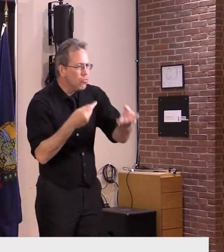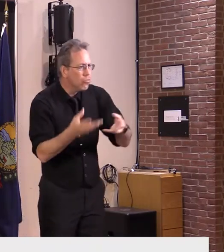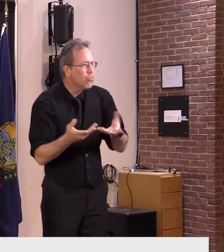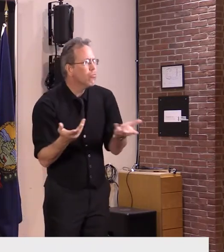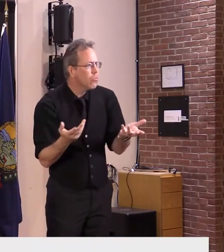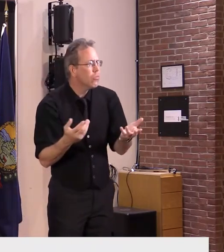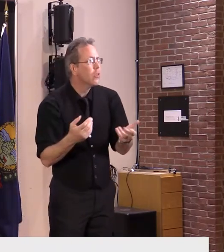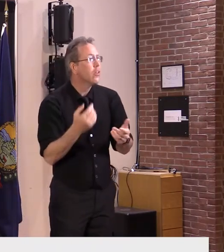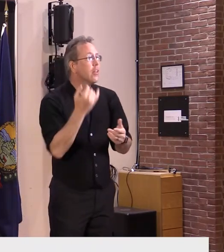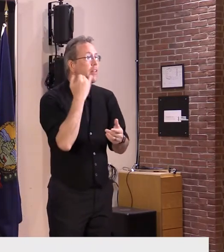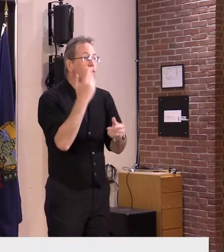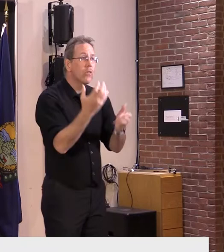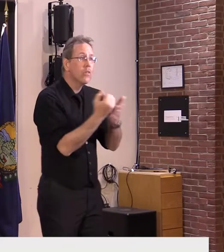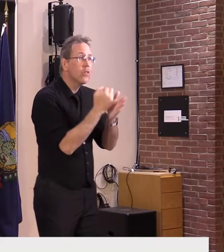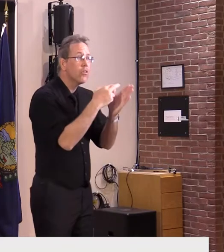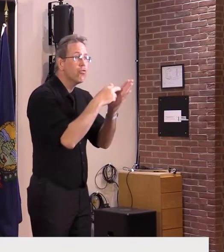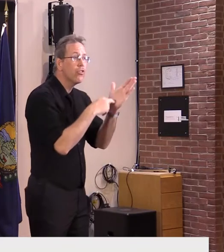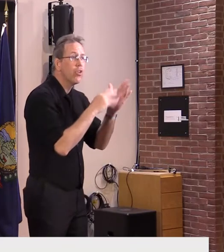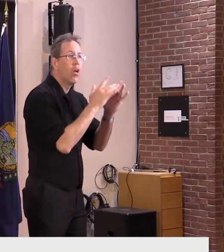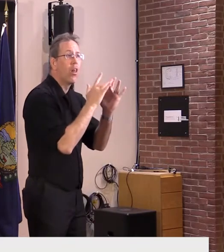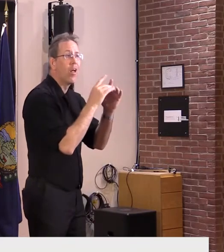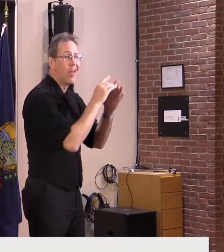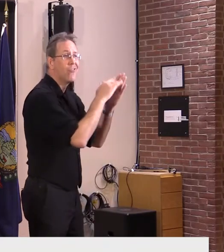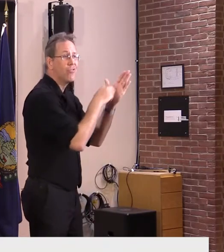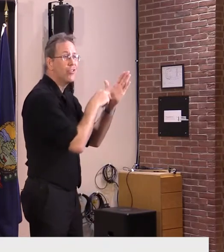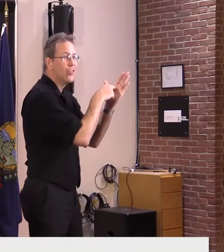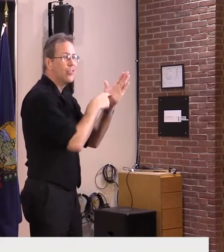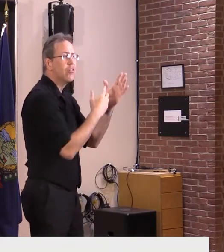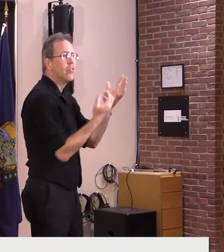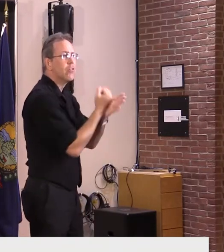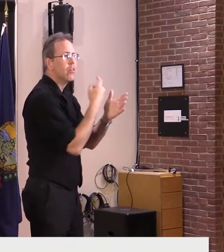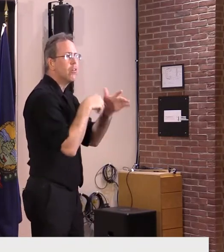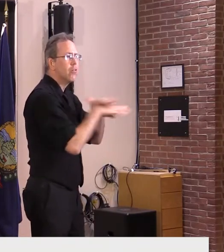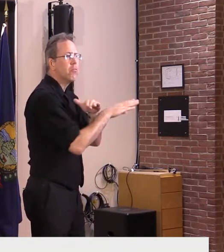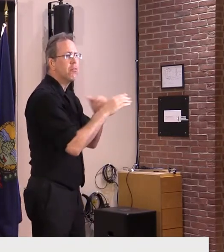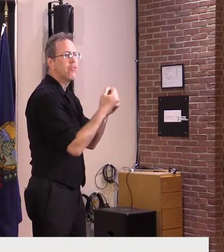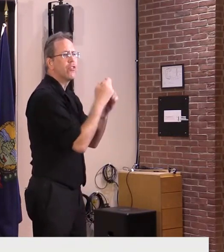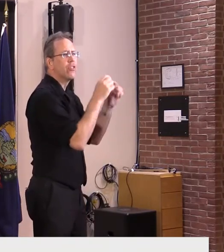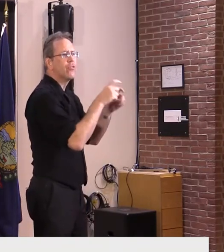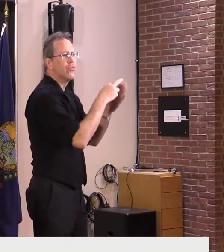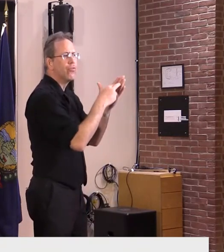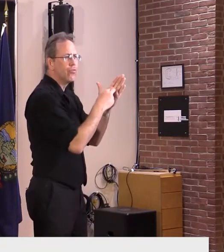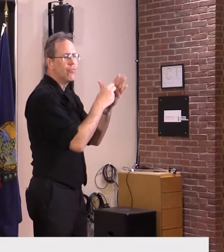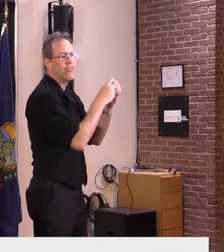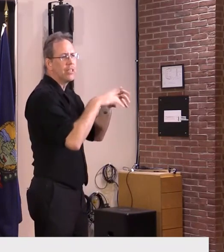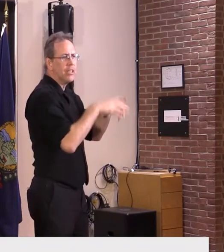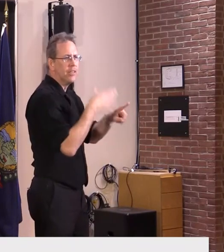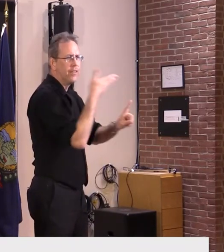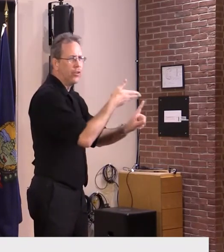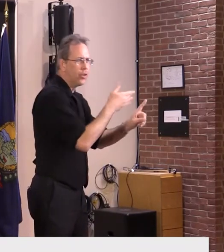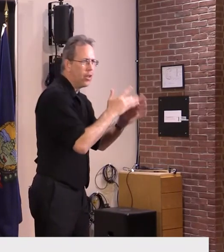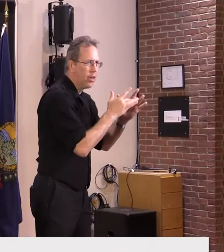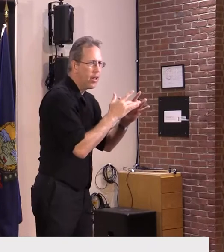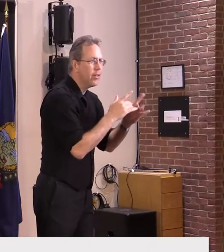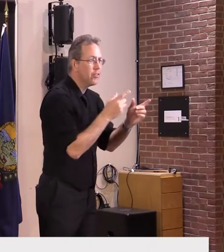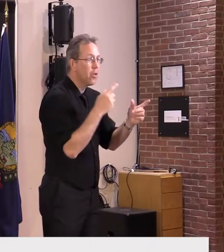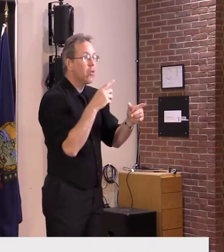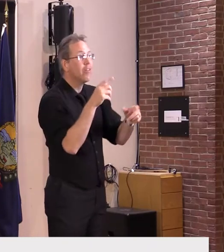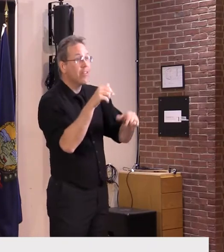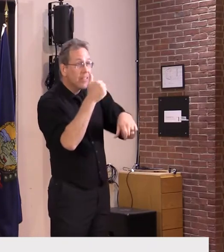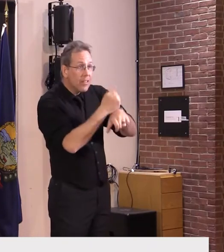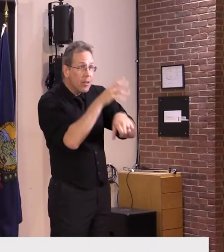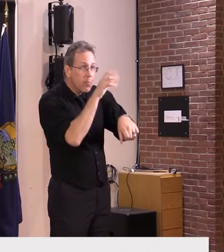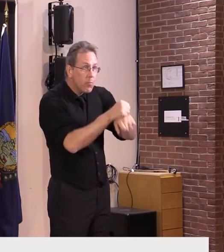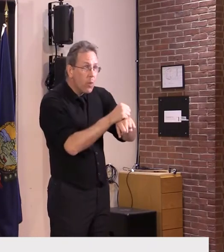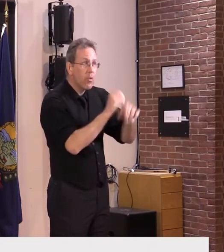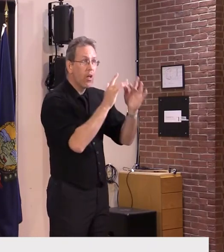on healthvermont.gov, as they would normally do, they'll be able to actually set up an appointment to pick that up, so they'll